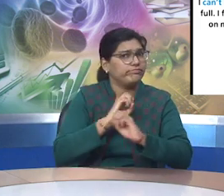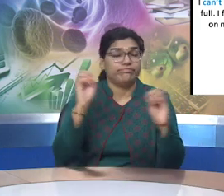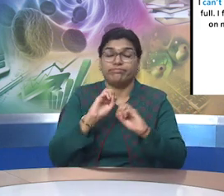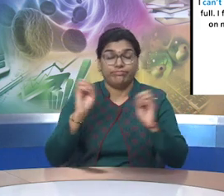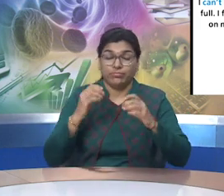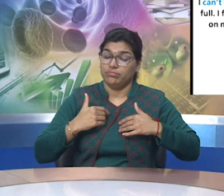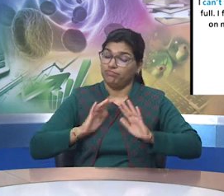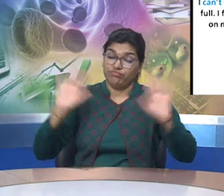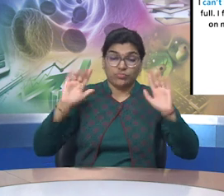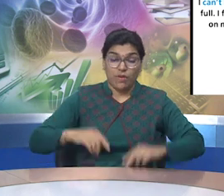green pasture